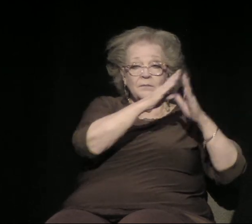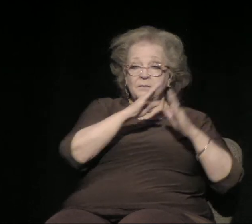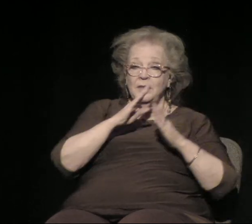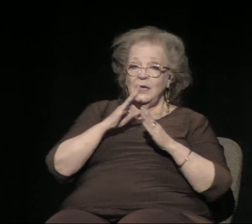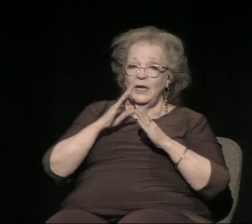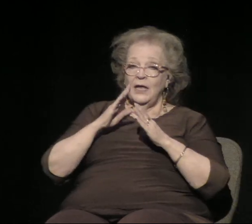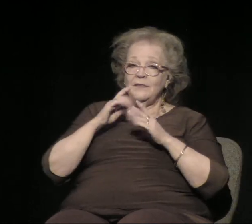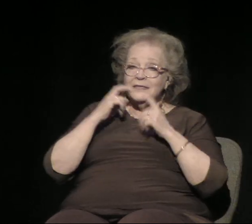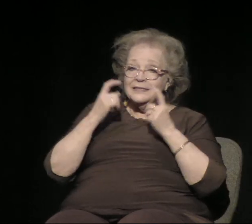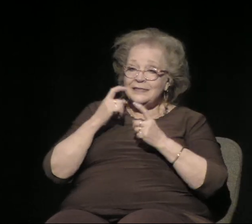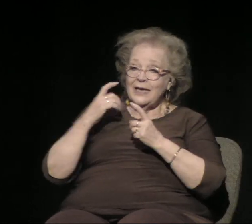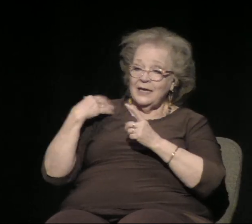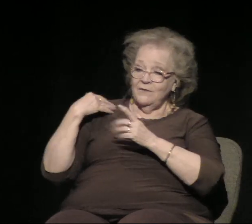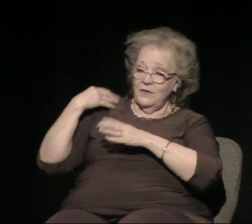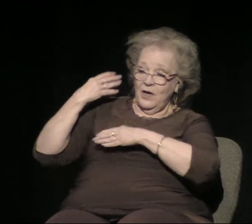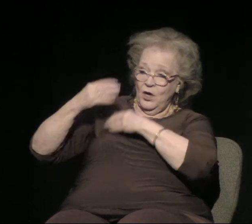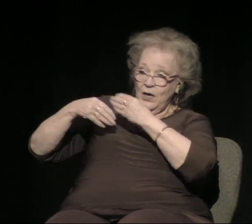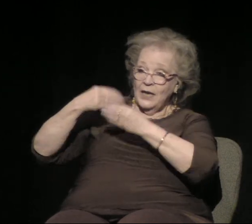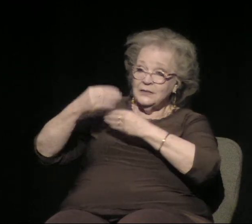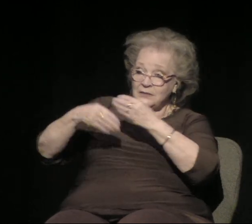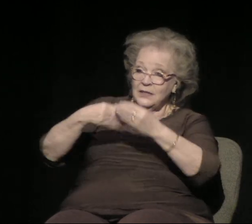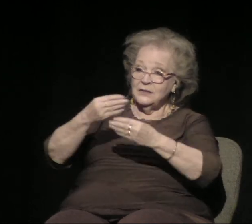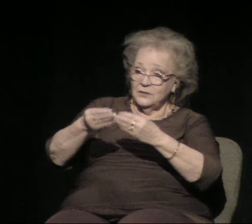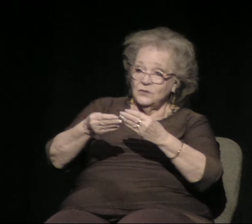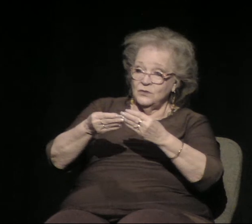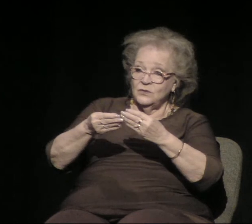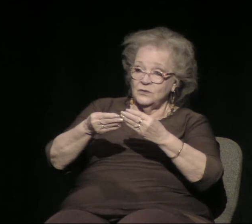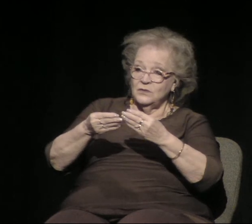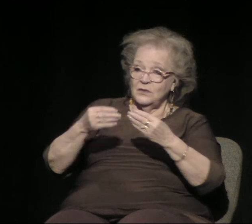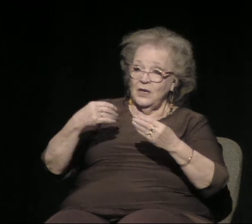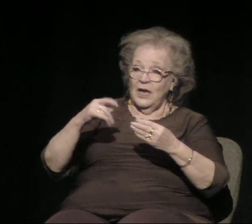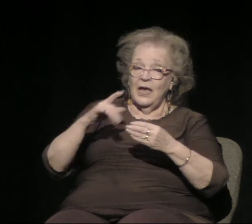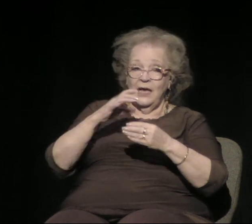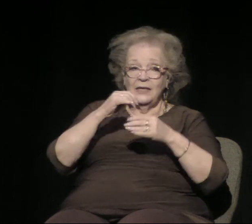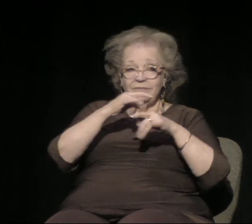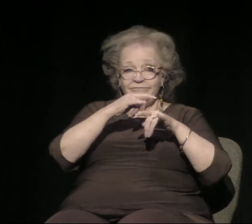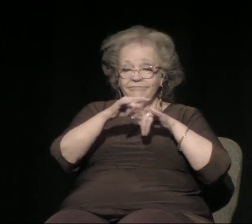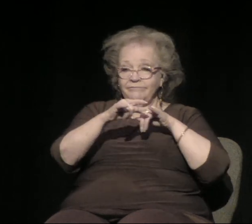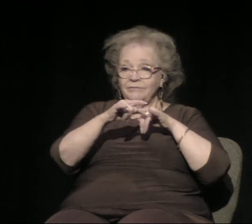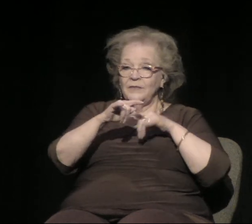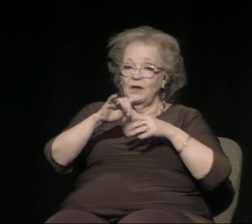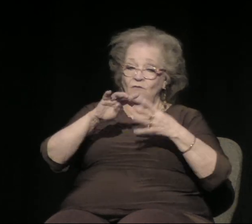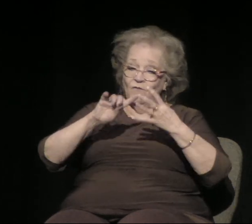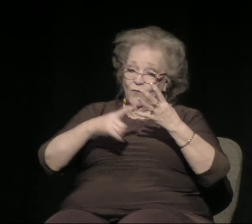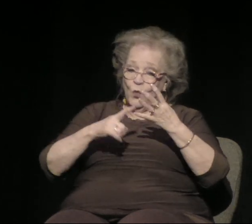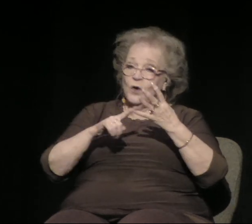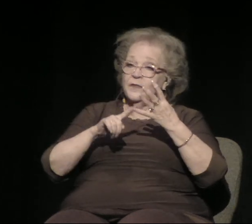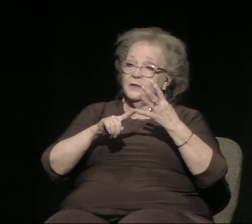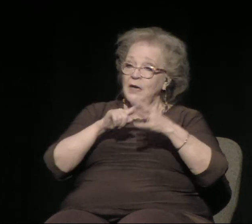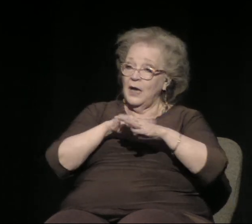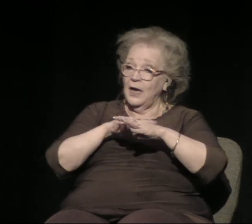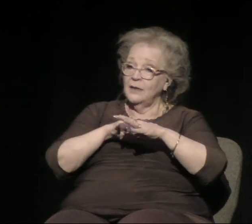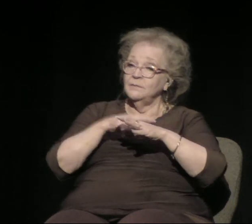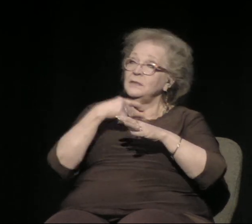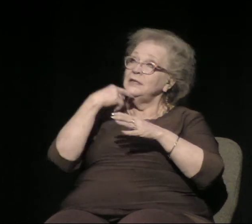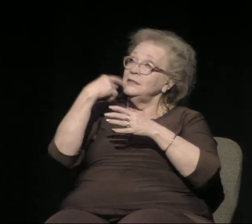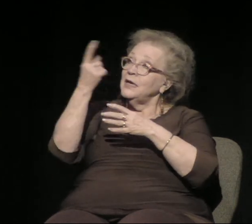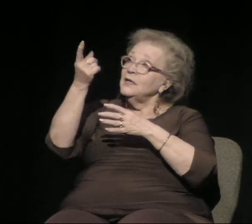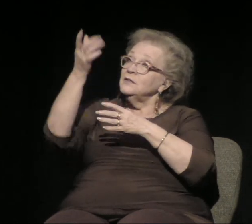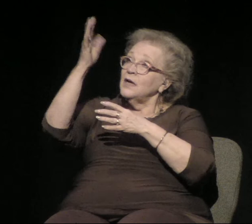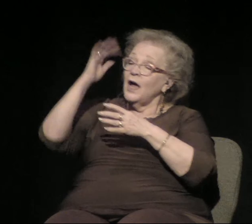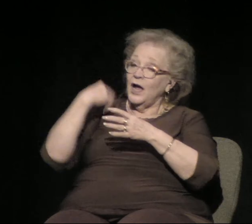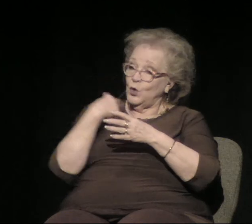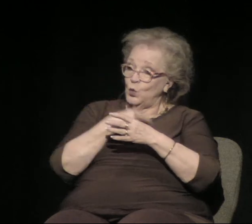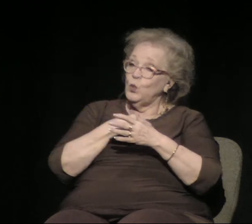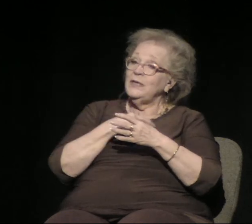of our ancestors have made Jerusalem and the people an object of scorn. So for the fourth time, he says, Lord, we've sinned. And